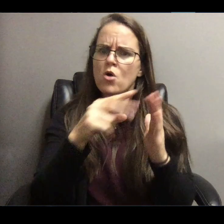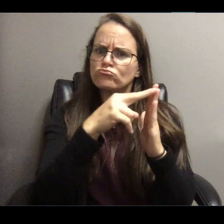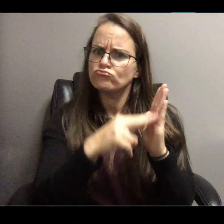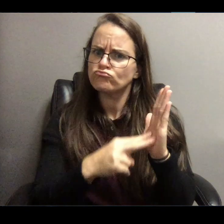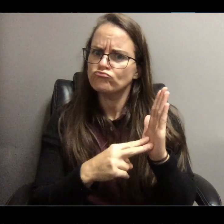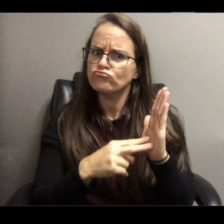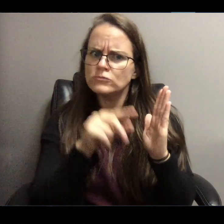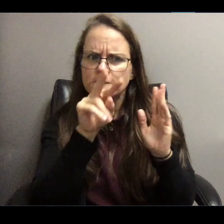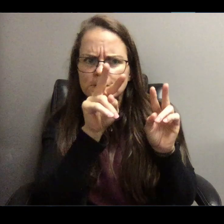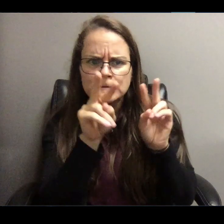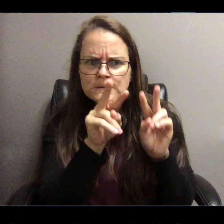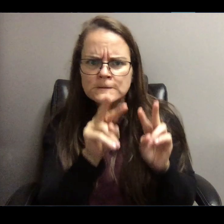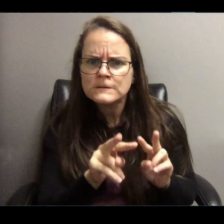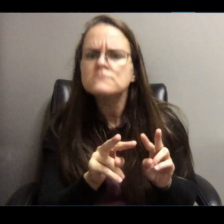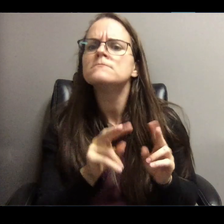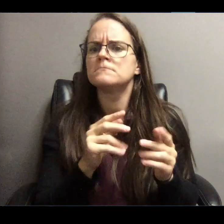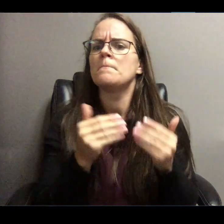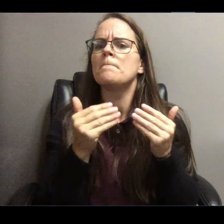this list.